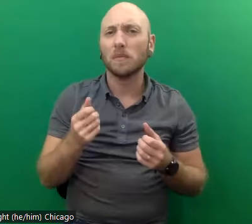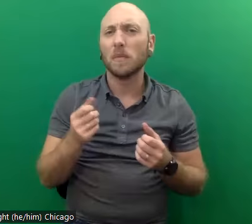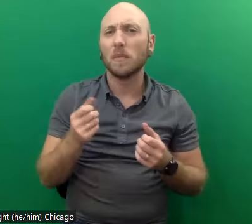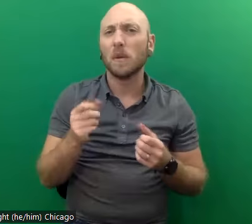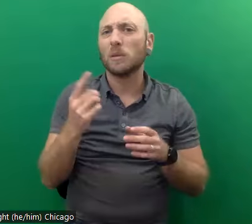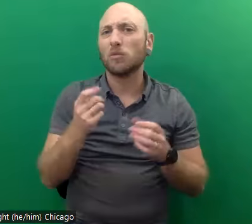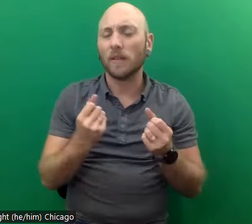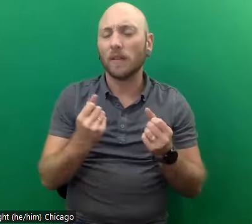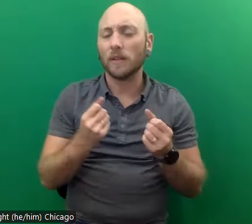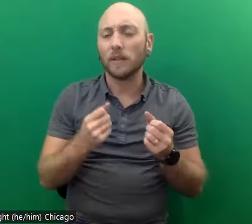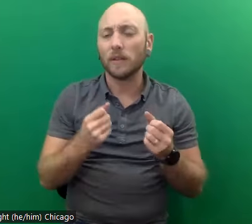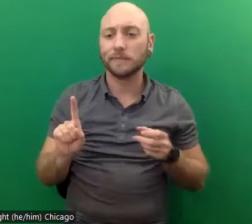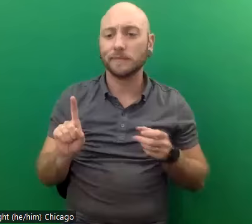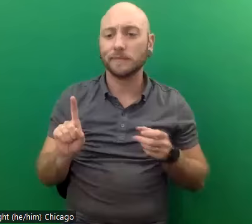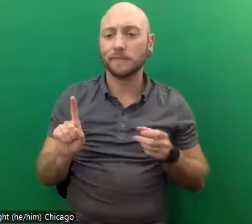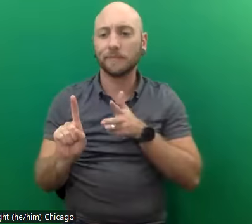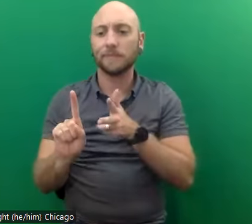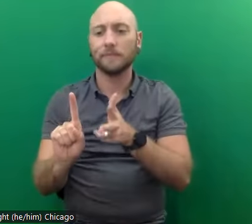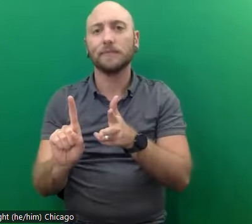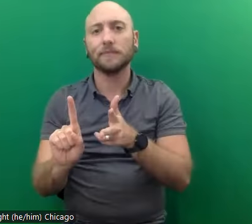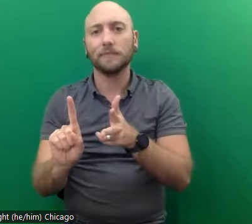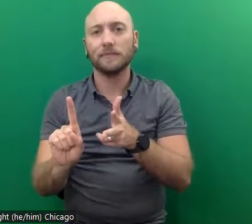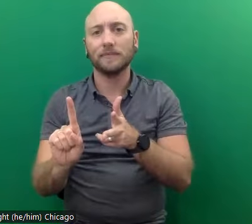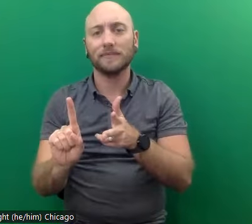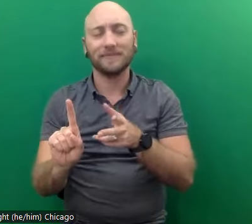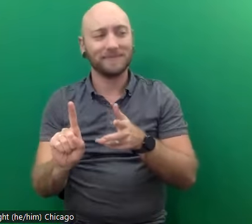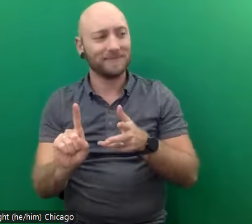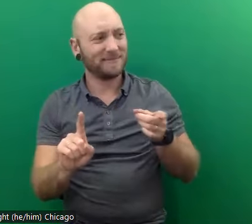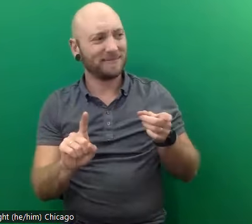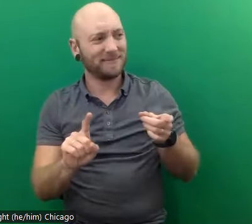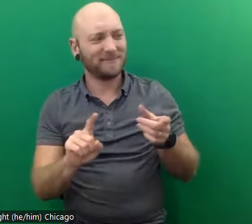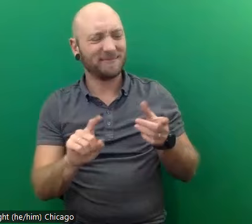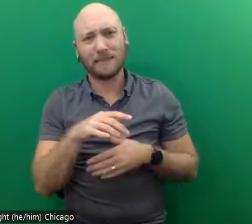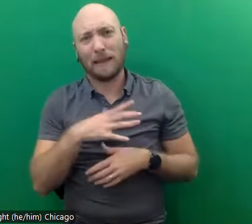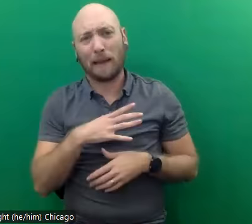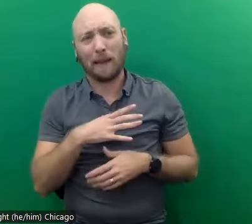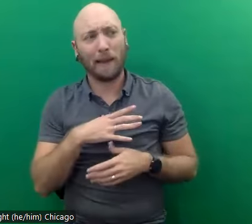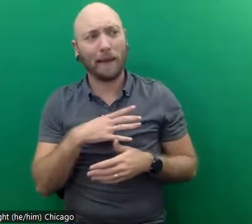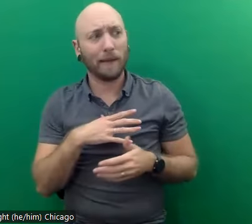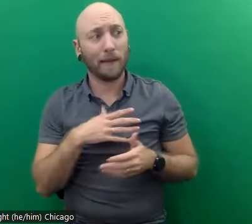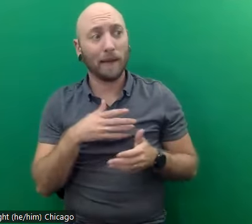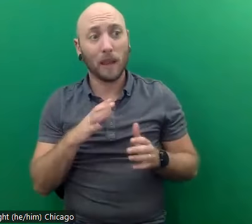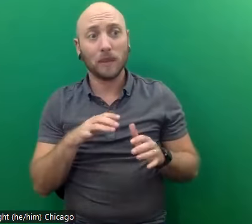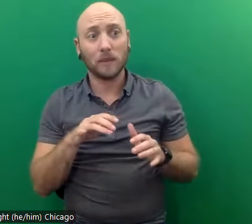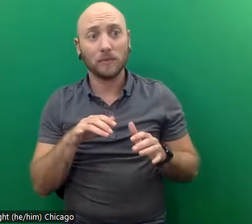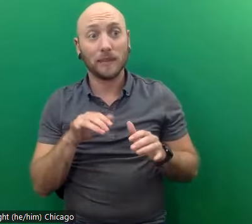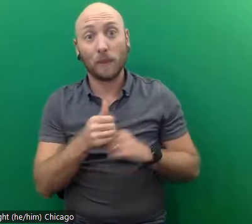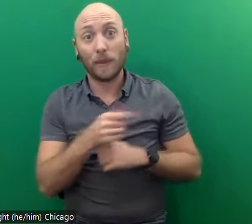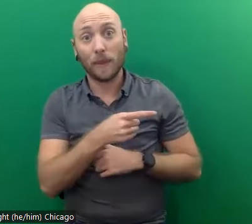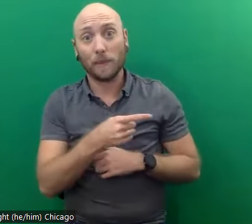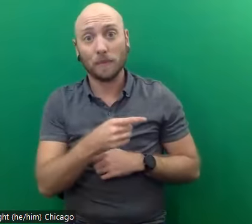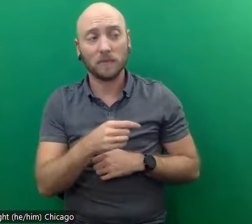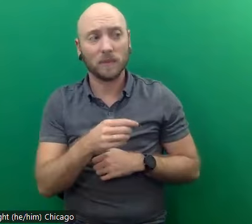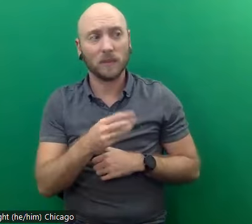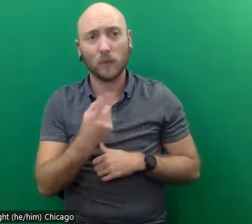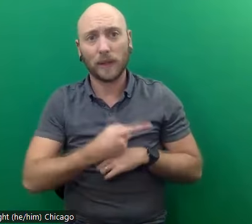to me on this highway as I walking, and it was a kid that let me stay at his house for a couple nights before I started robbing and stealing from him. And he saw me walking, and